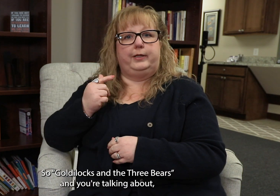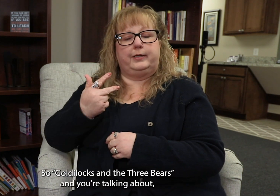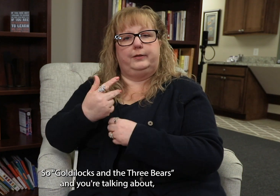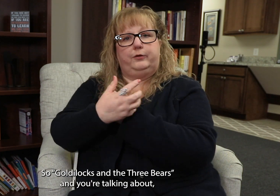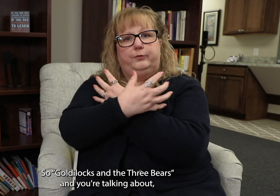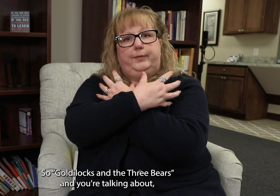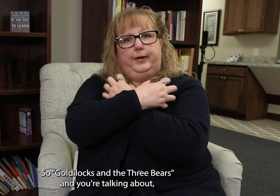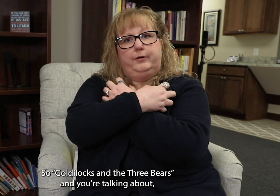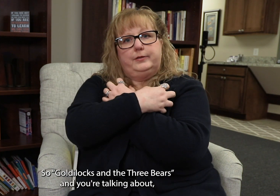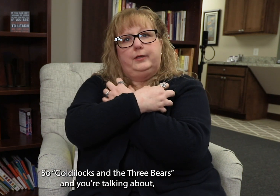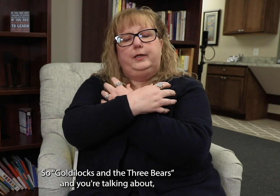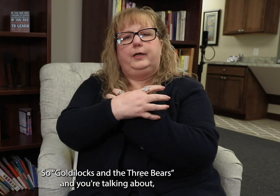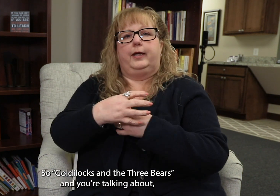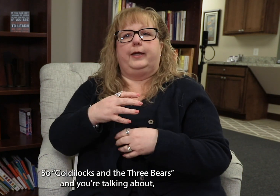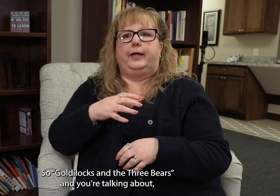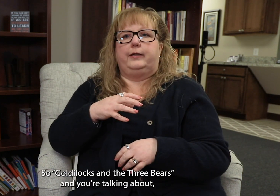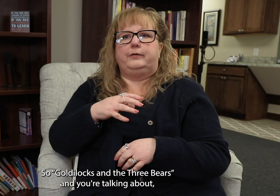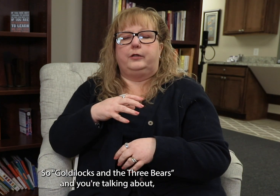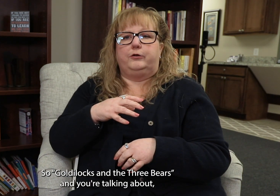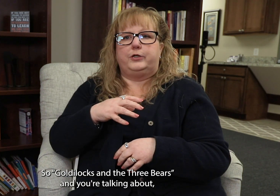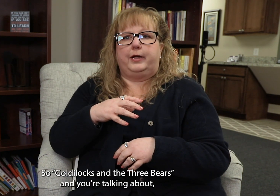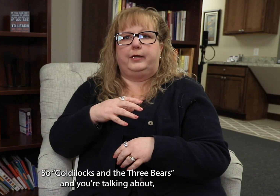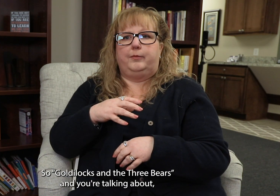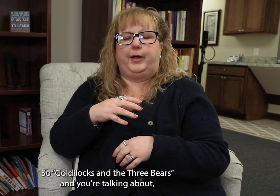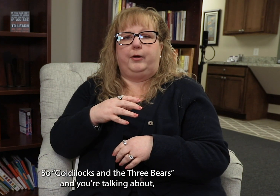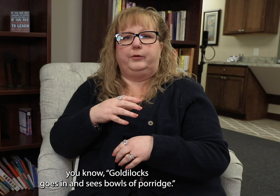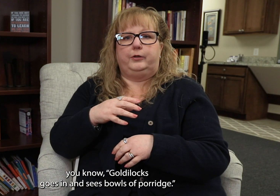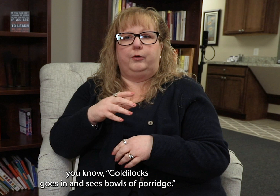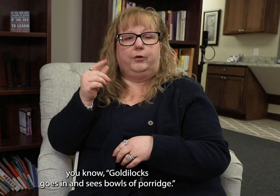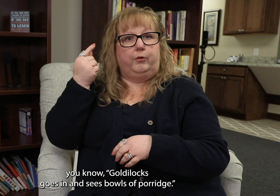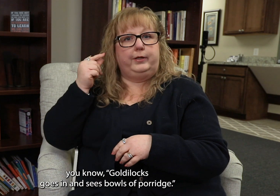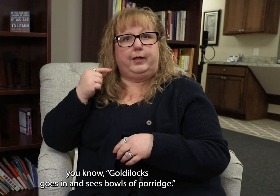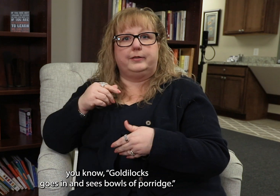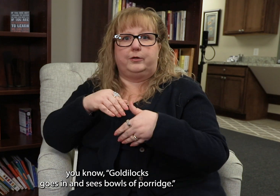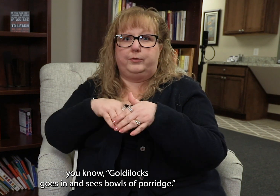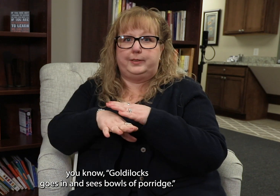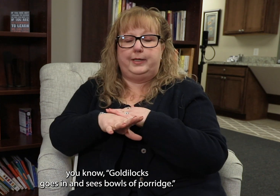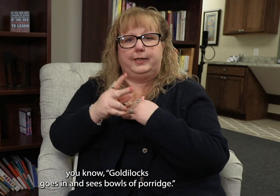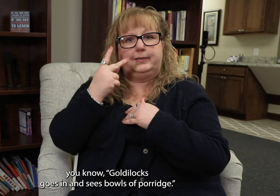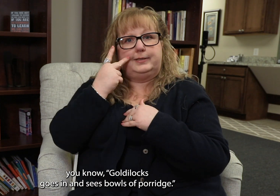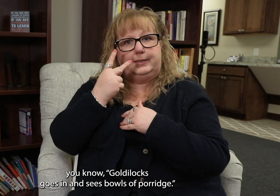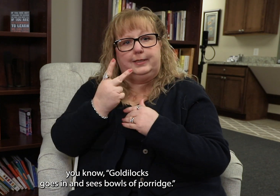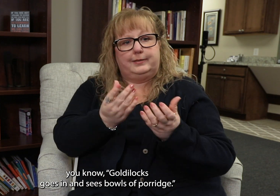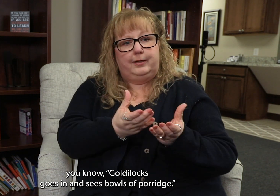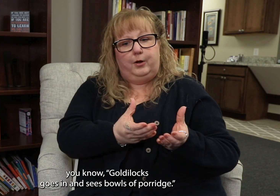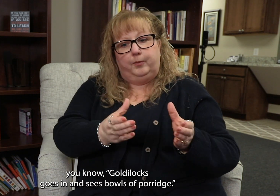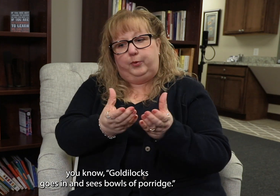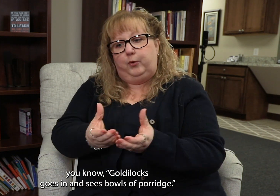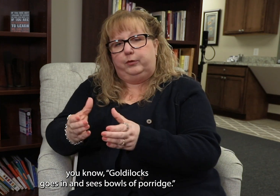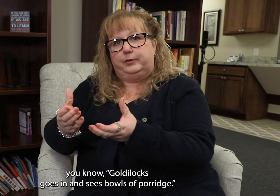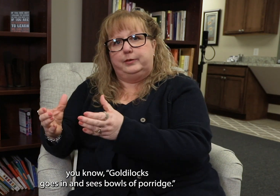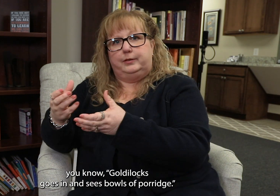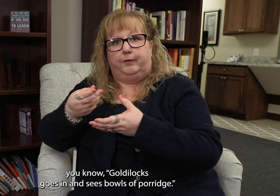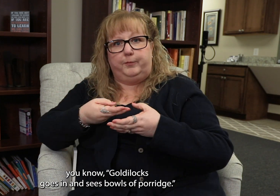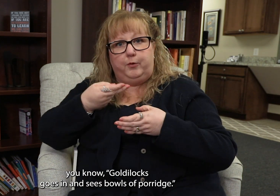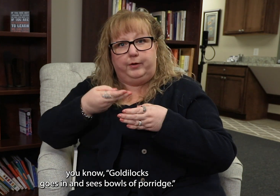Goldilocks and the Three Bears. And you're talking about, you know, Goldilocks goes in and sees bowls of